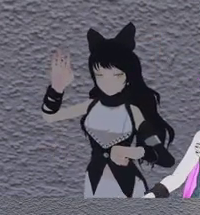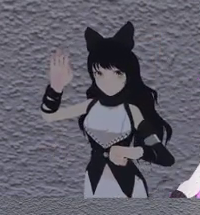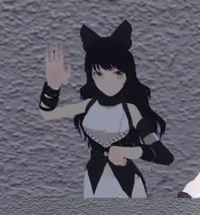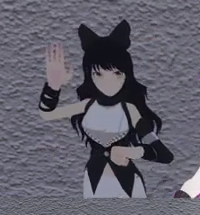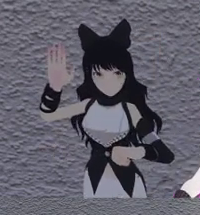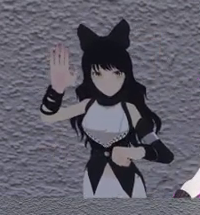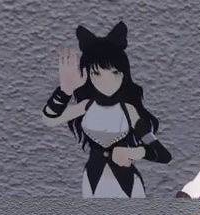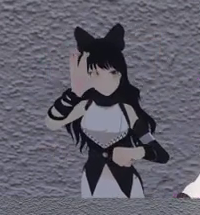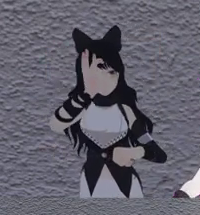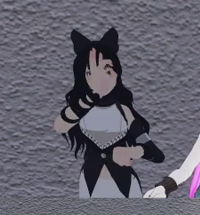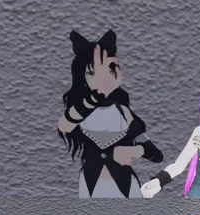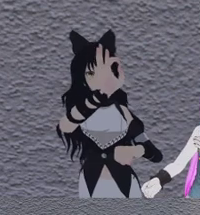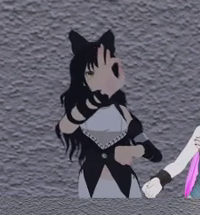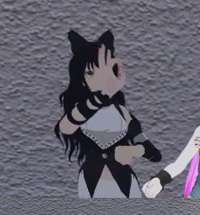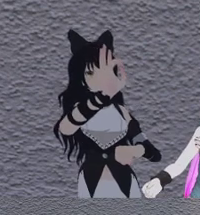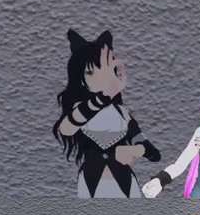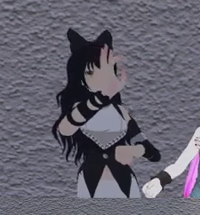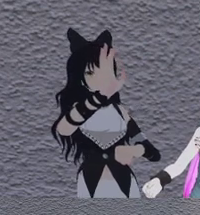Middle finger to thumb.